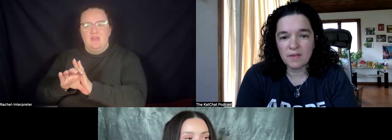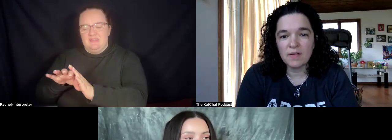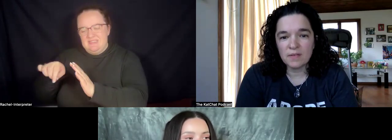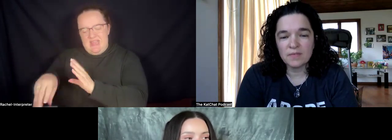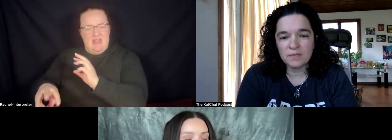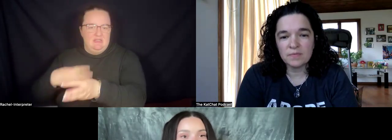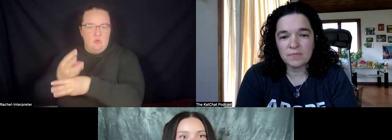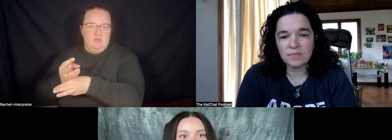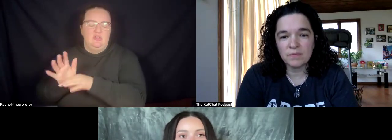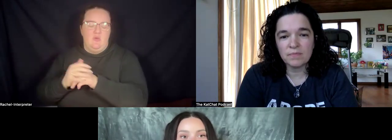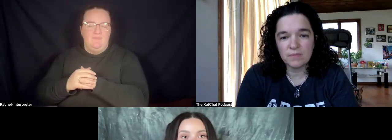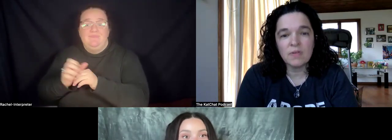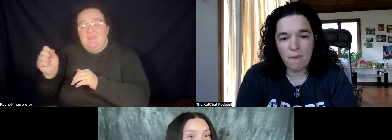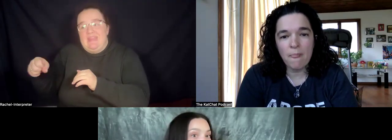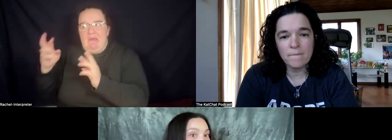world. So yeah,